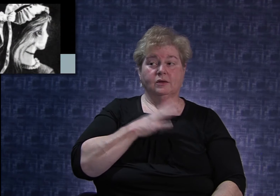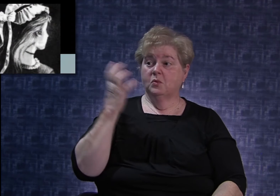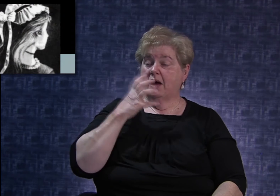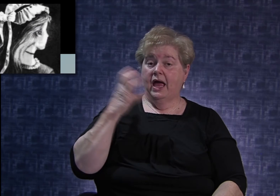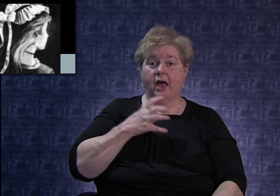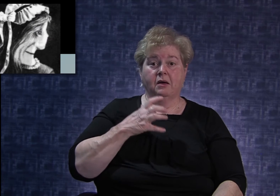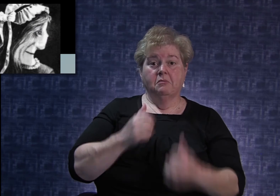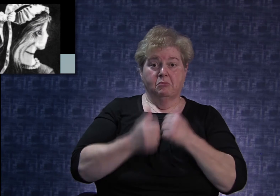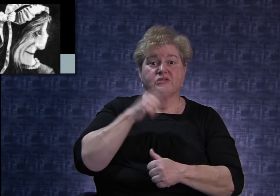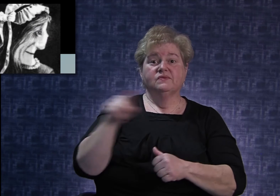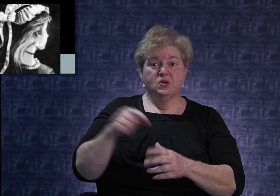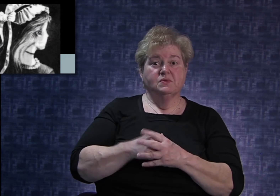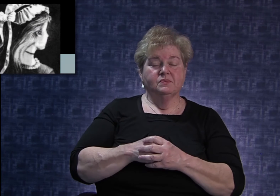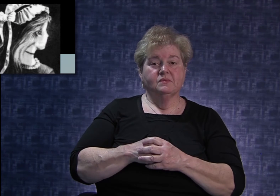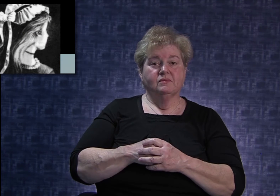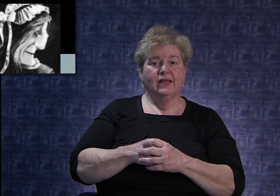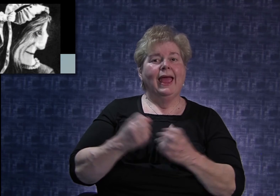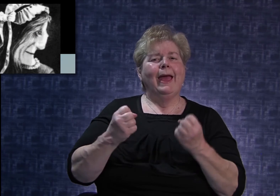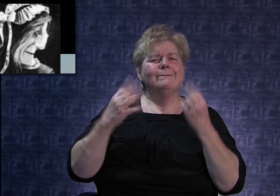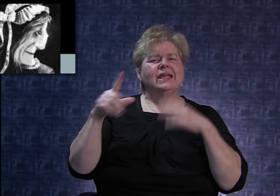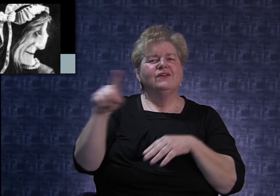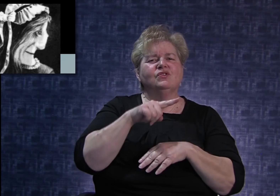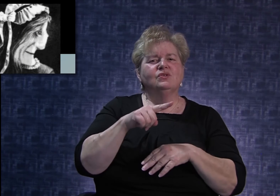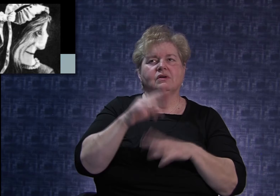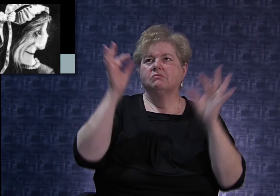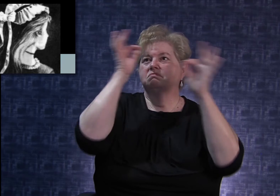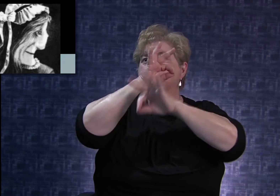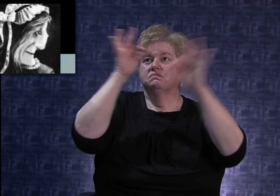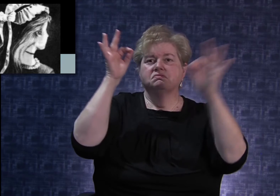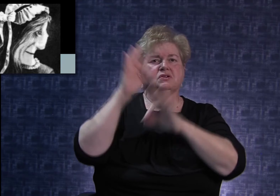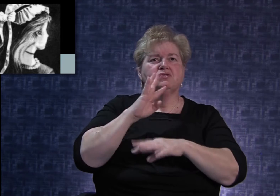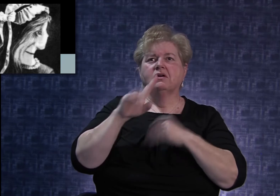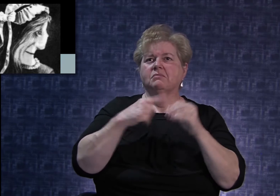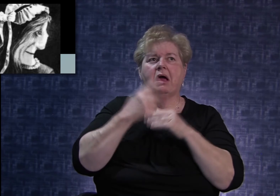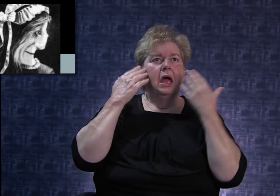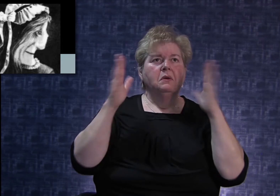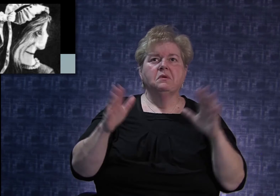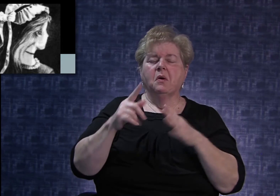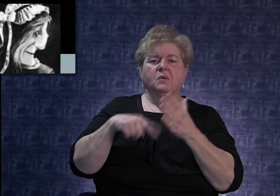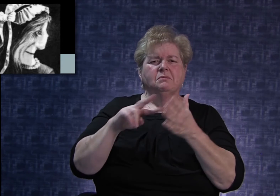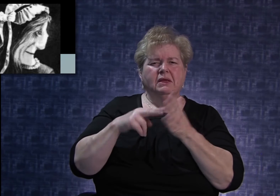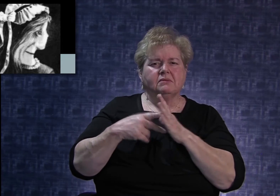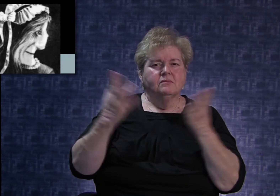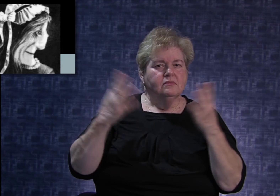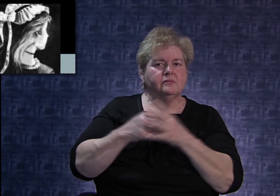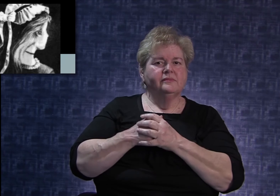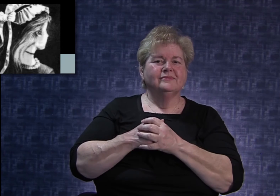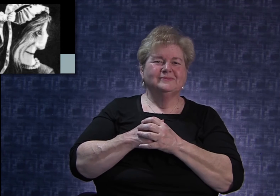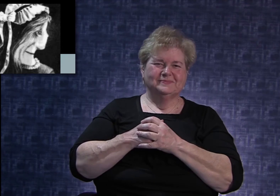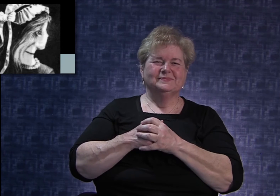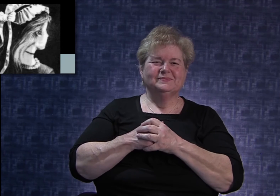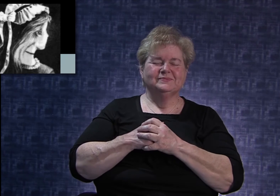Wow, like the vast majority. How many of you have no idea what I'm talking about? Some of you didn't raise your hand, so I'm just curious.